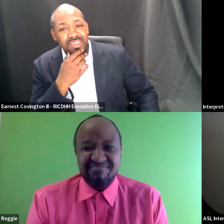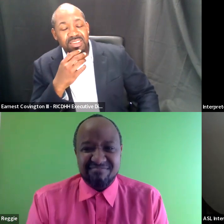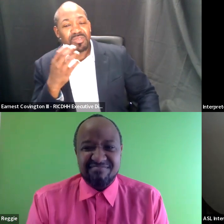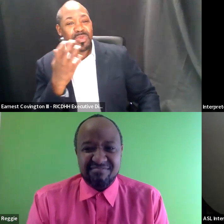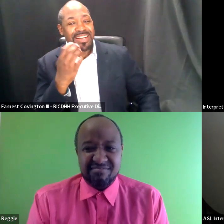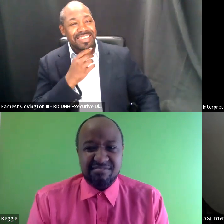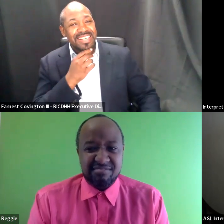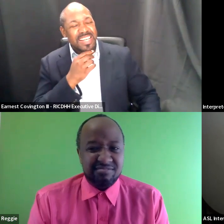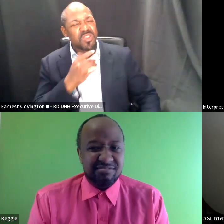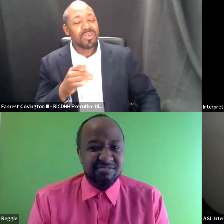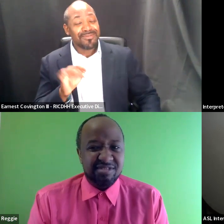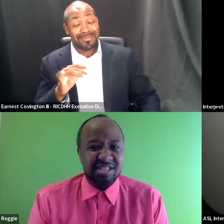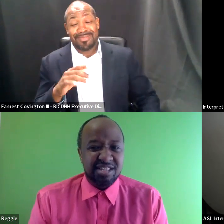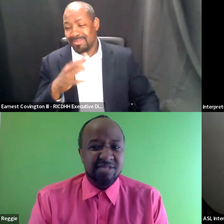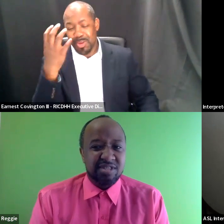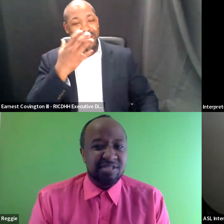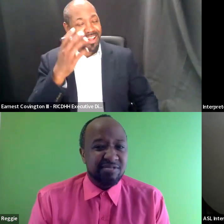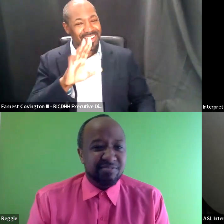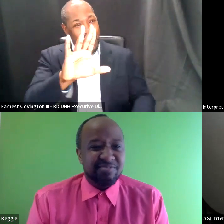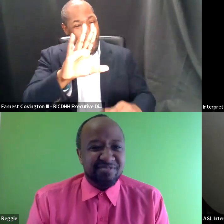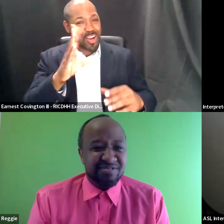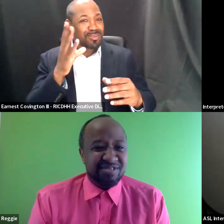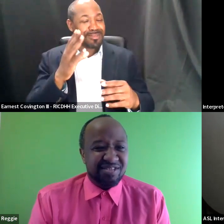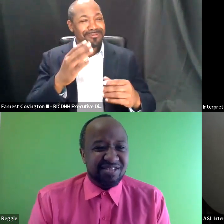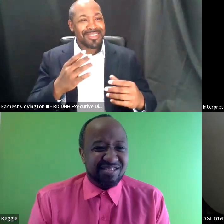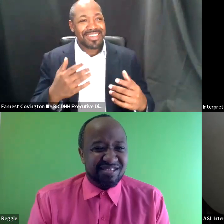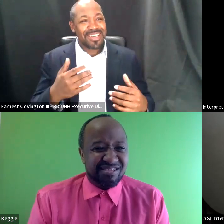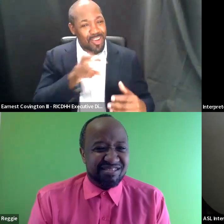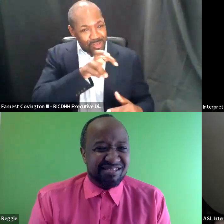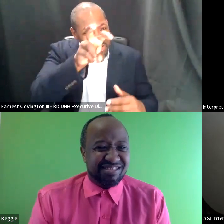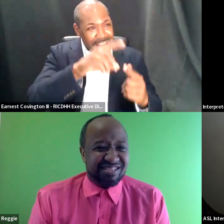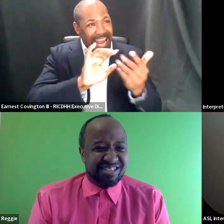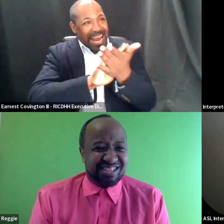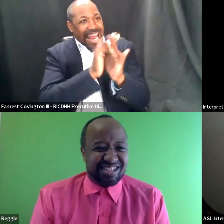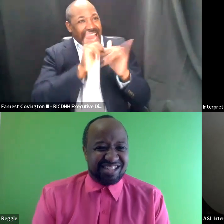if I wasn't here, I would be dead or in jail. You know that saying.